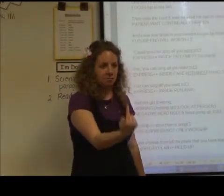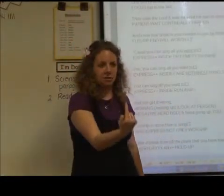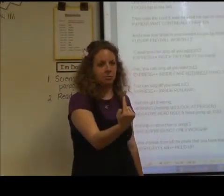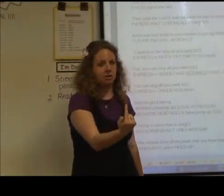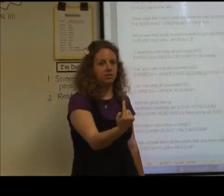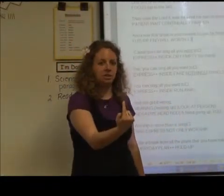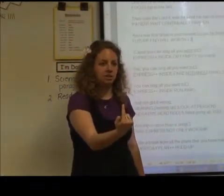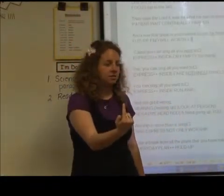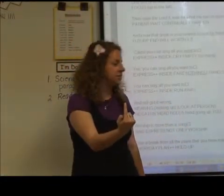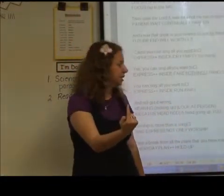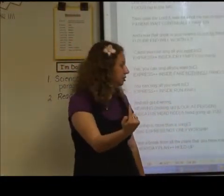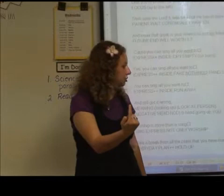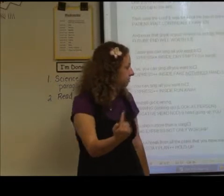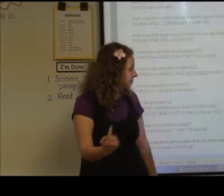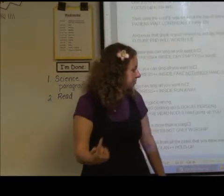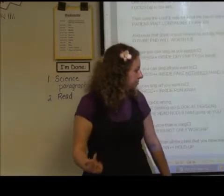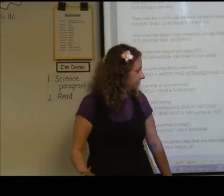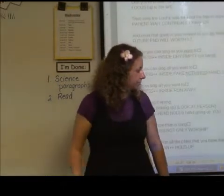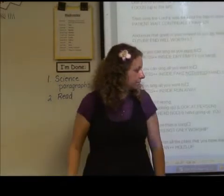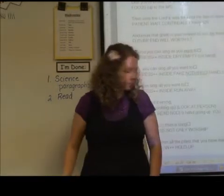be the one in the center of the stage.